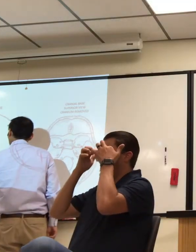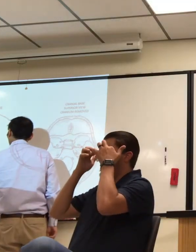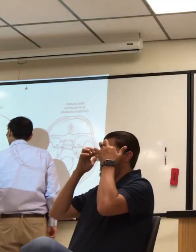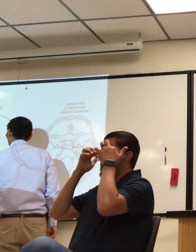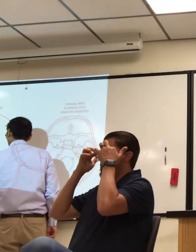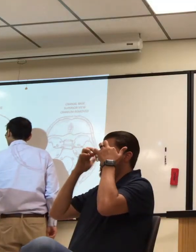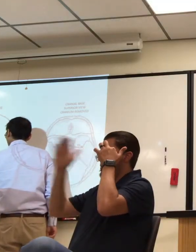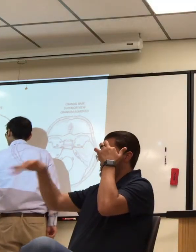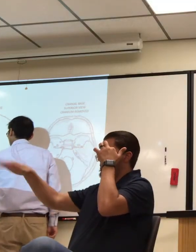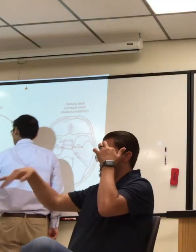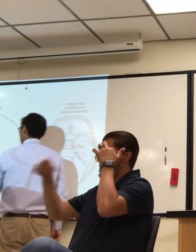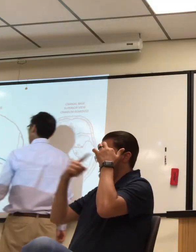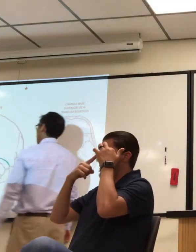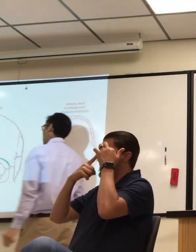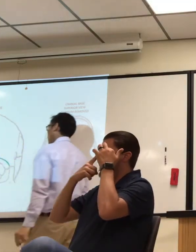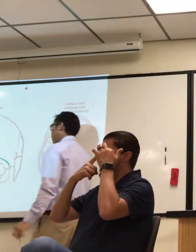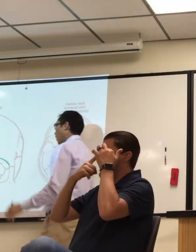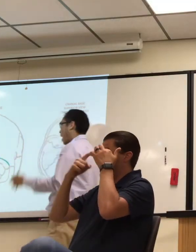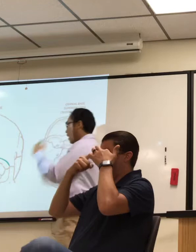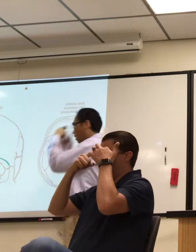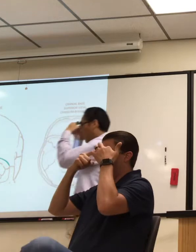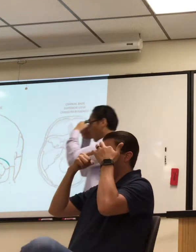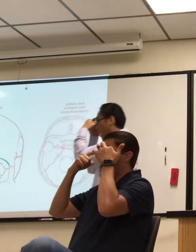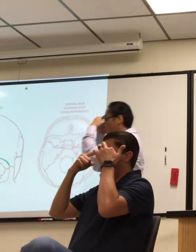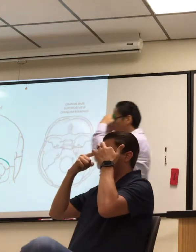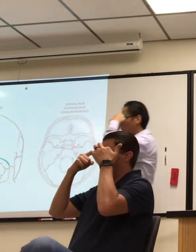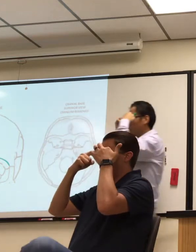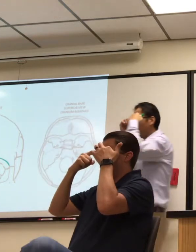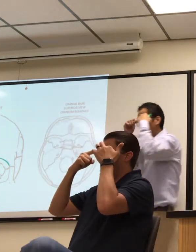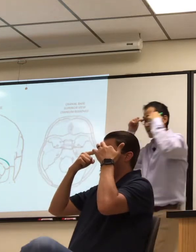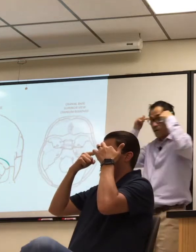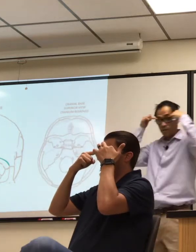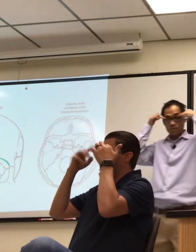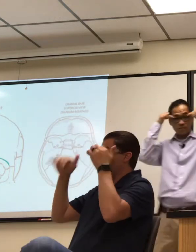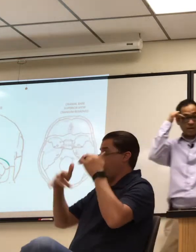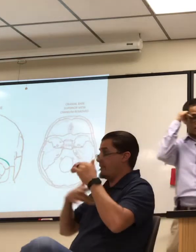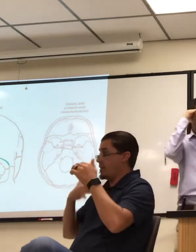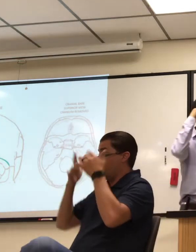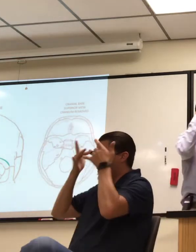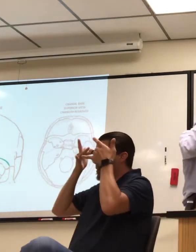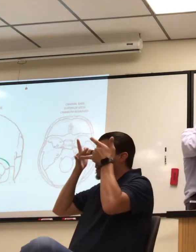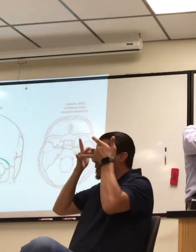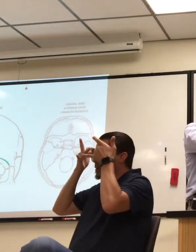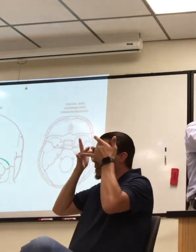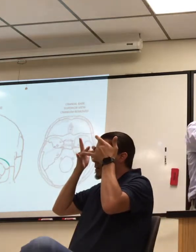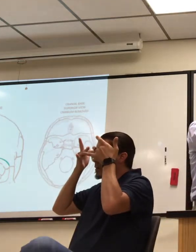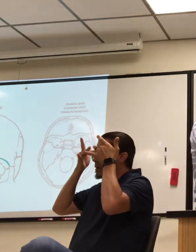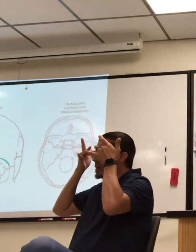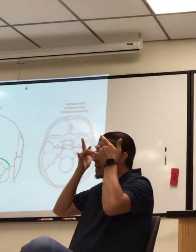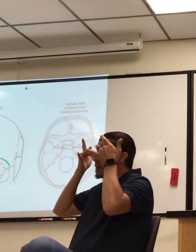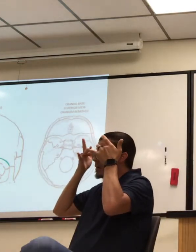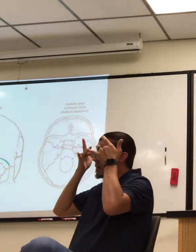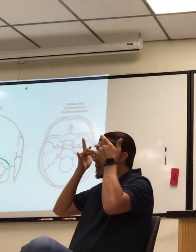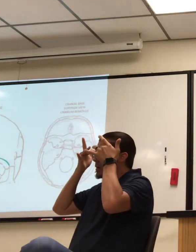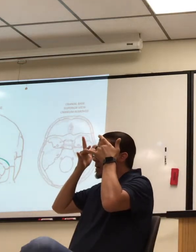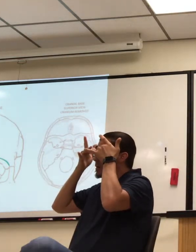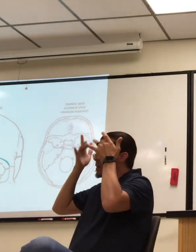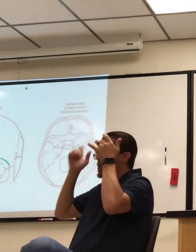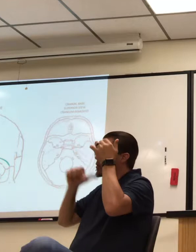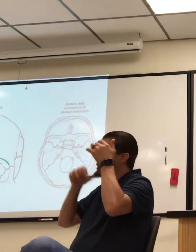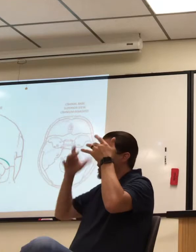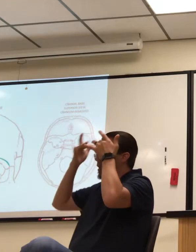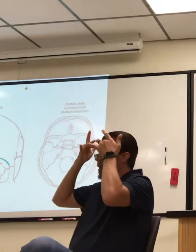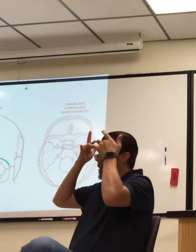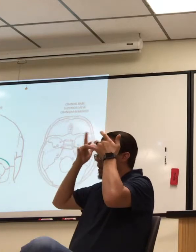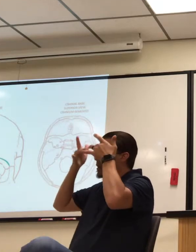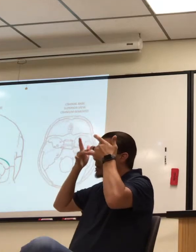The superior bony rim of your eye socket. You can palpate yours, right? You feel the bony